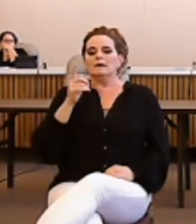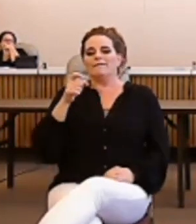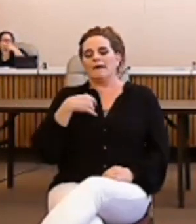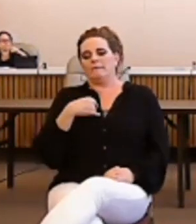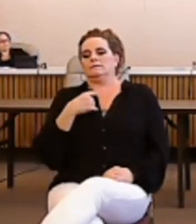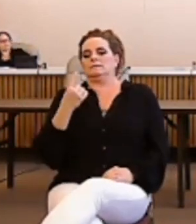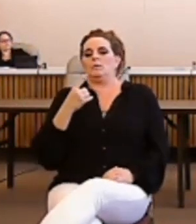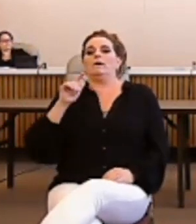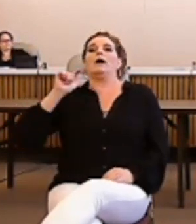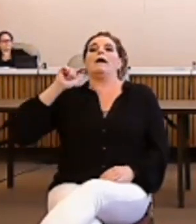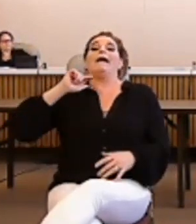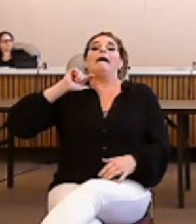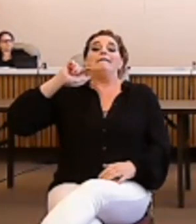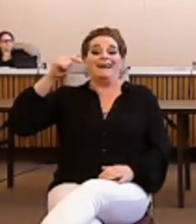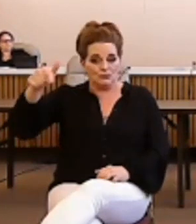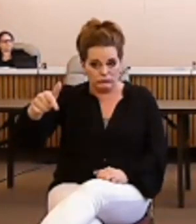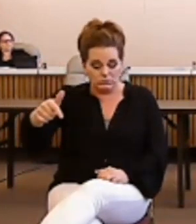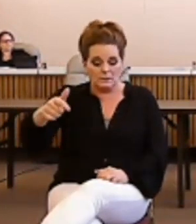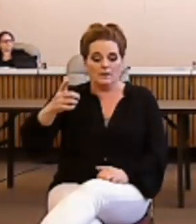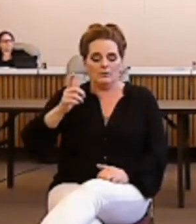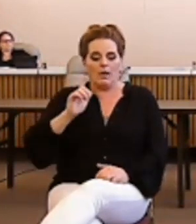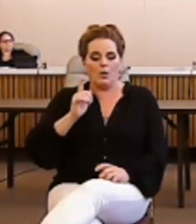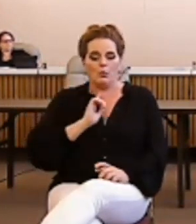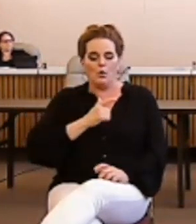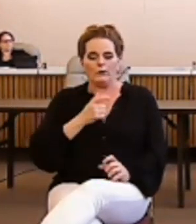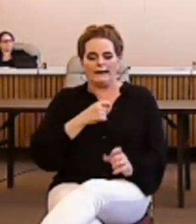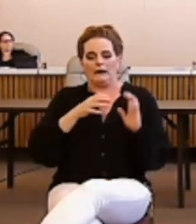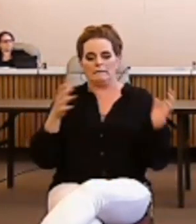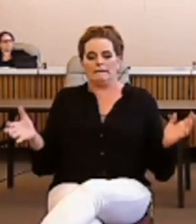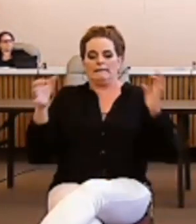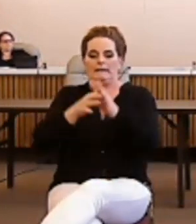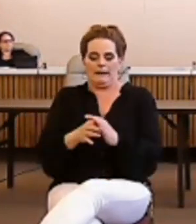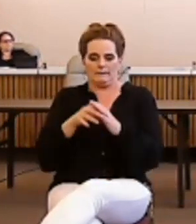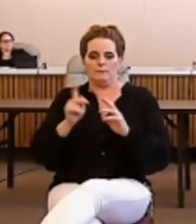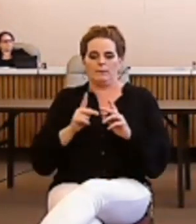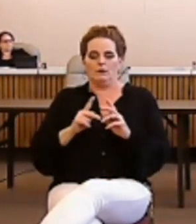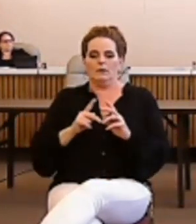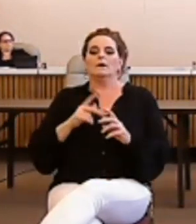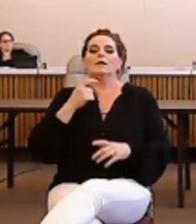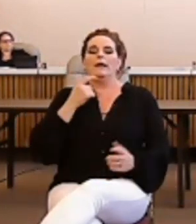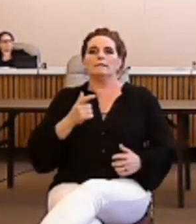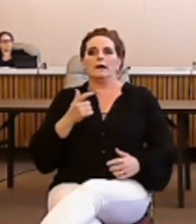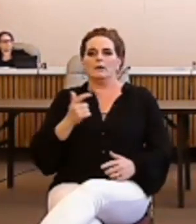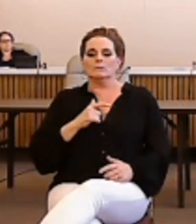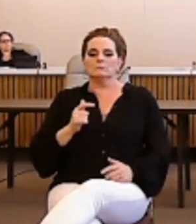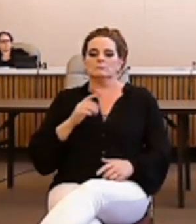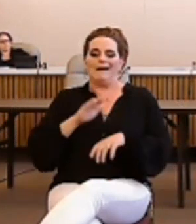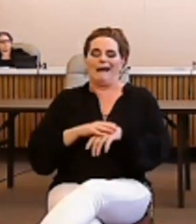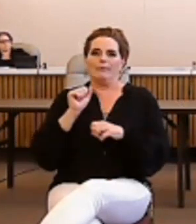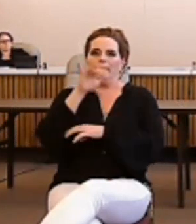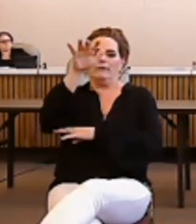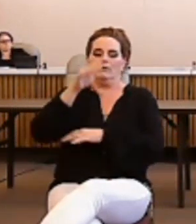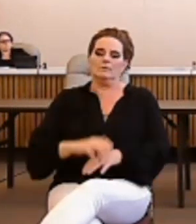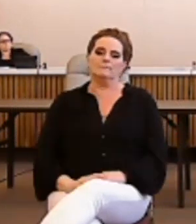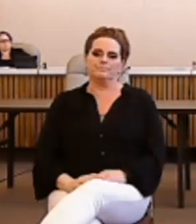somewhere down the road that we'd be able to connect the folks going up the hill to essentially have a gravity feed down to it.